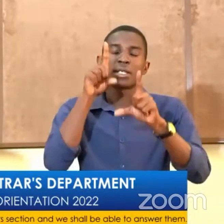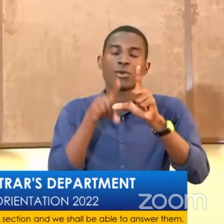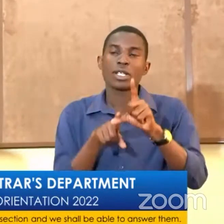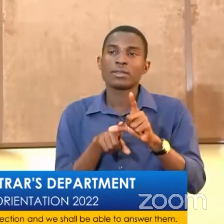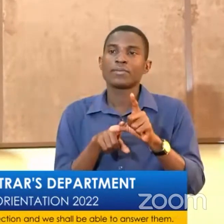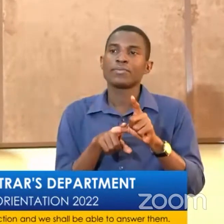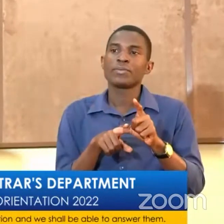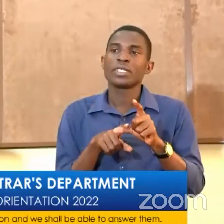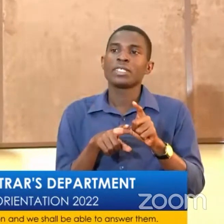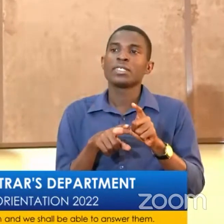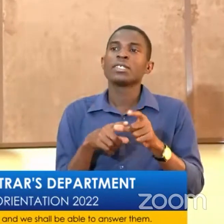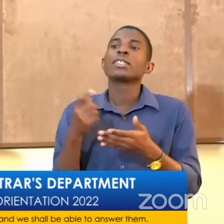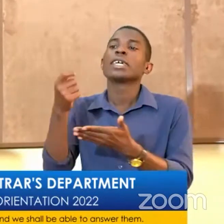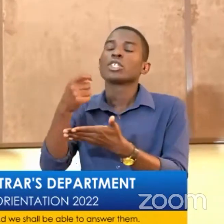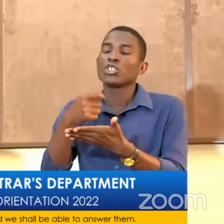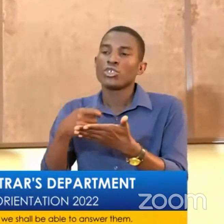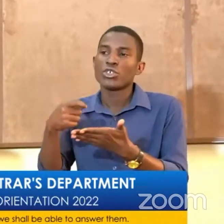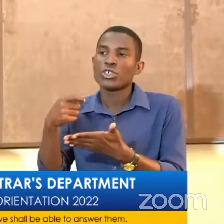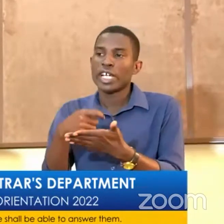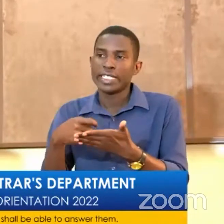then you write